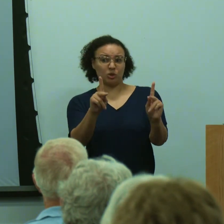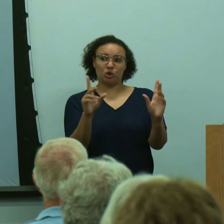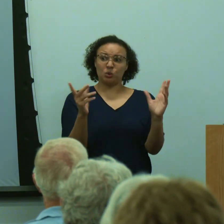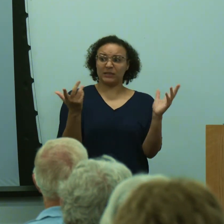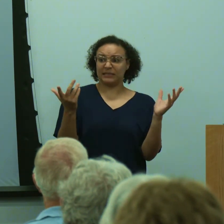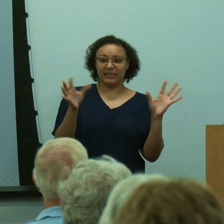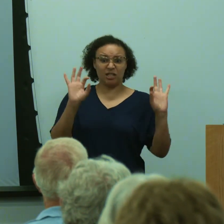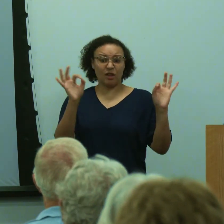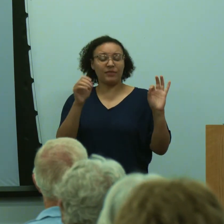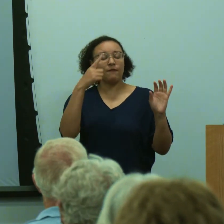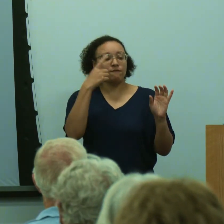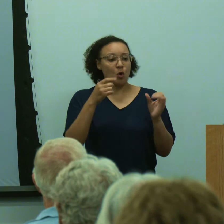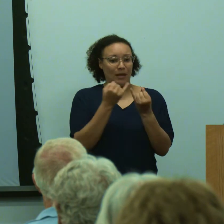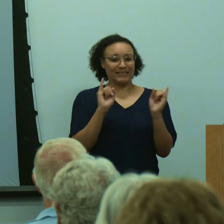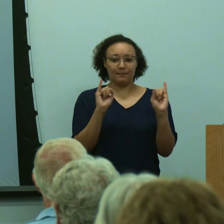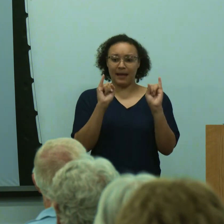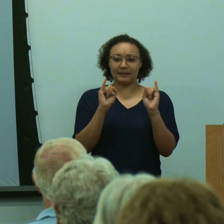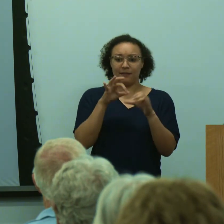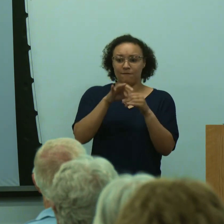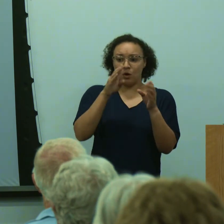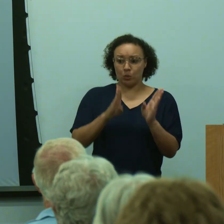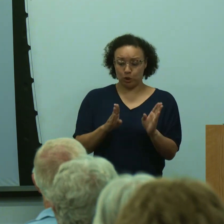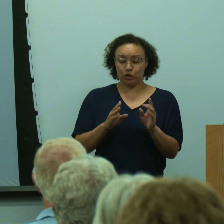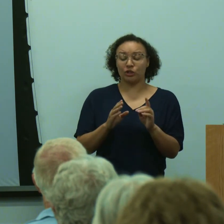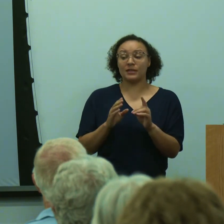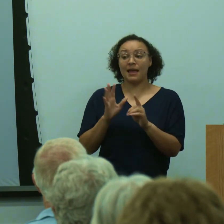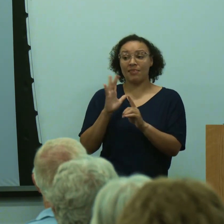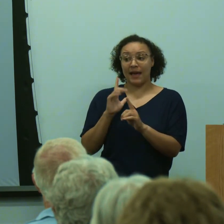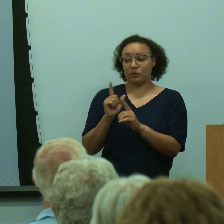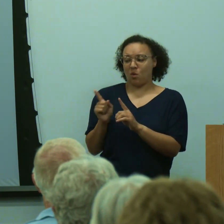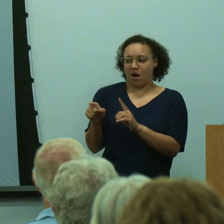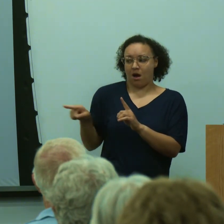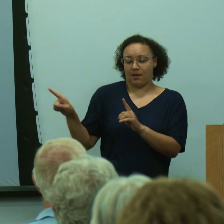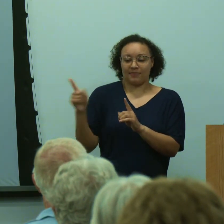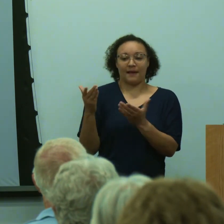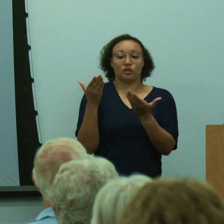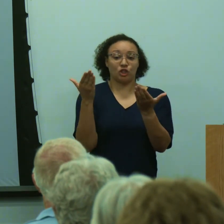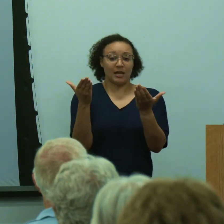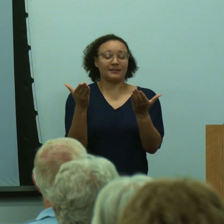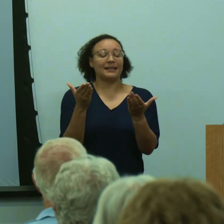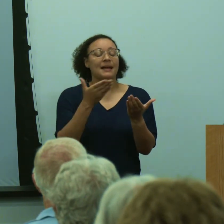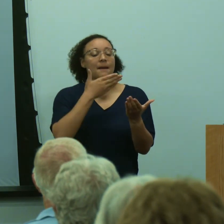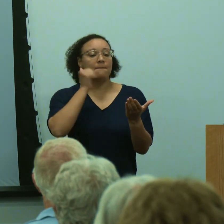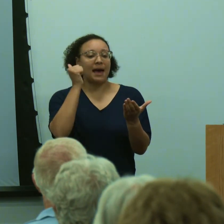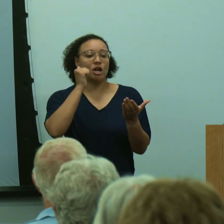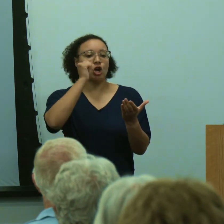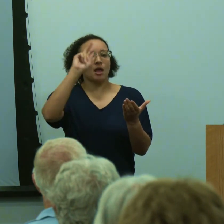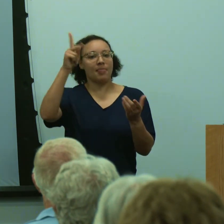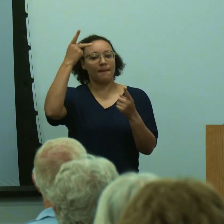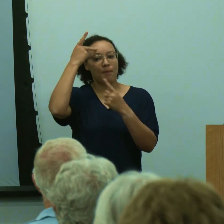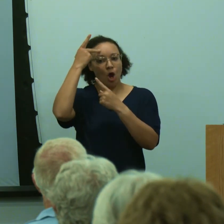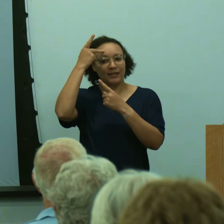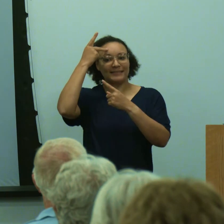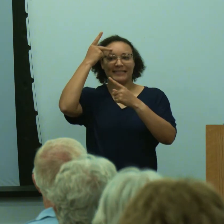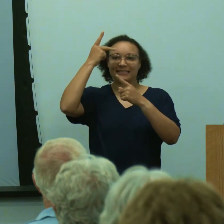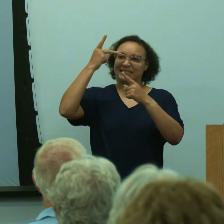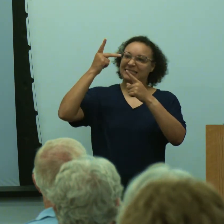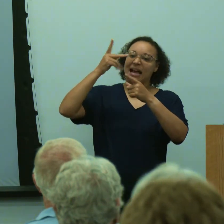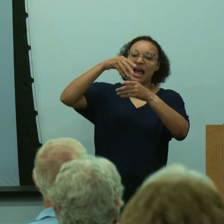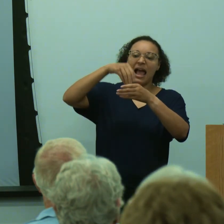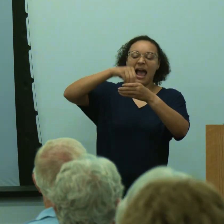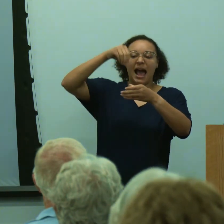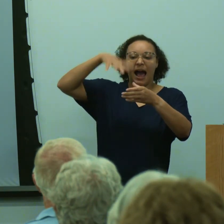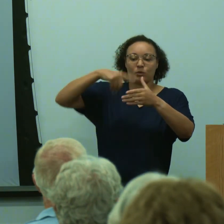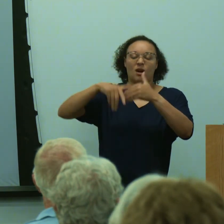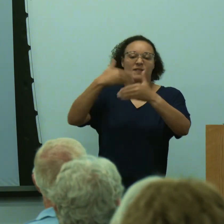has already been suggested and offered by many people, is if you remove the politics from the process. Because if we don't do that, then we